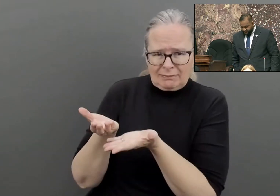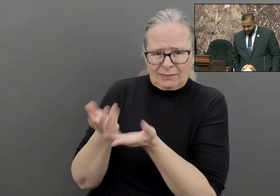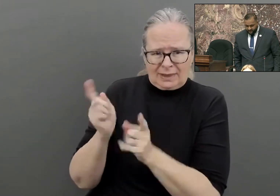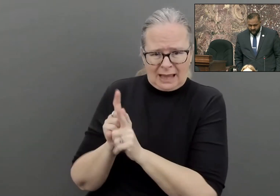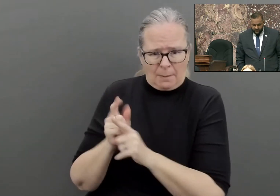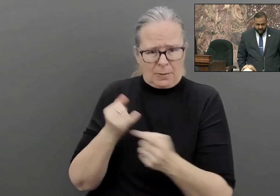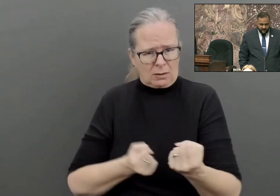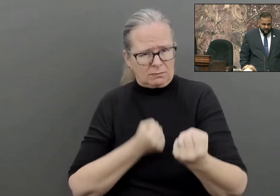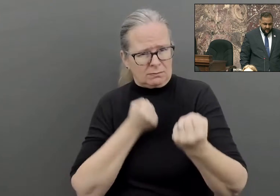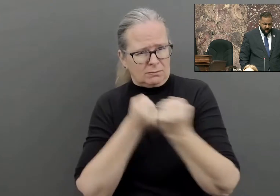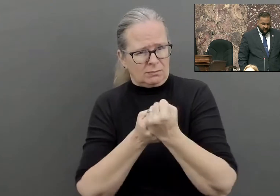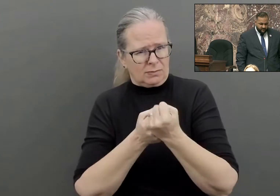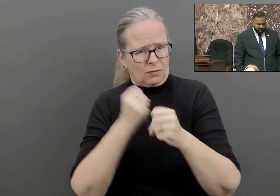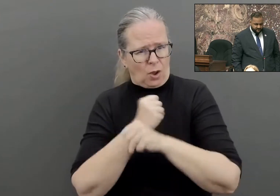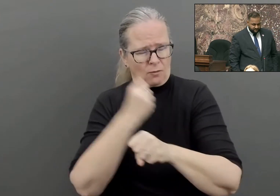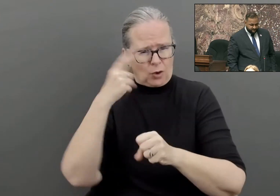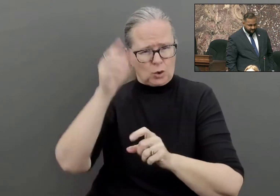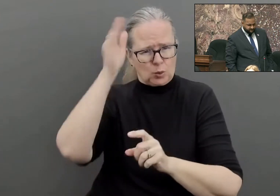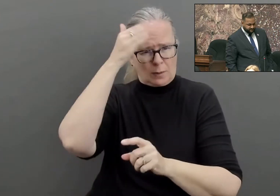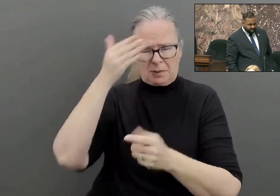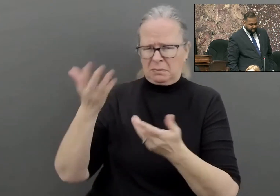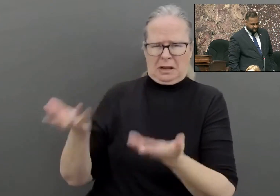Now, to the member.